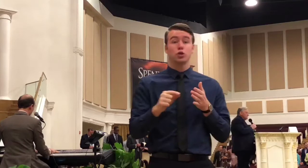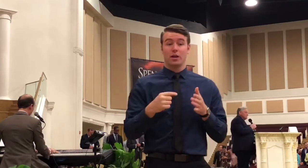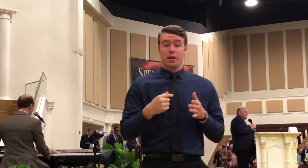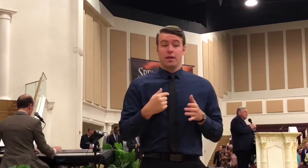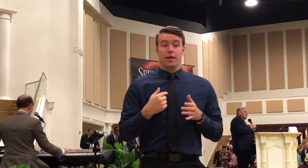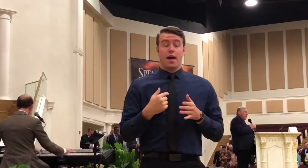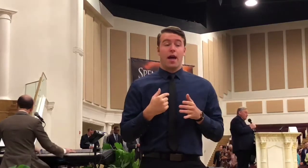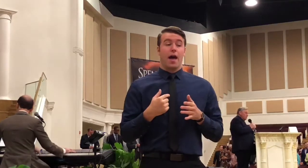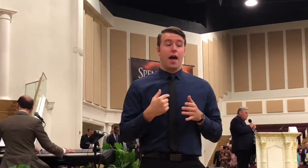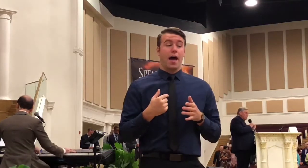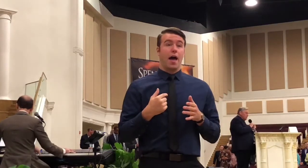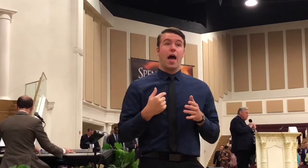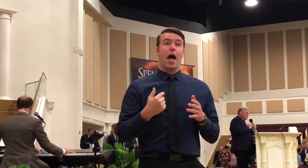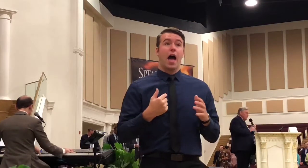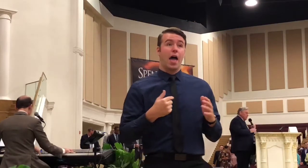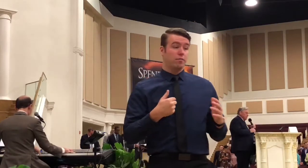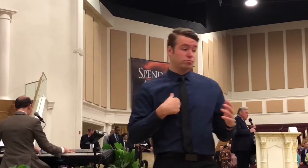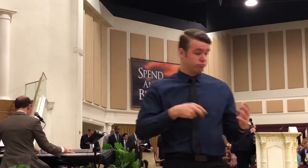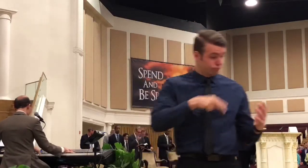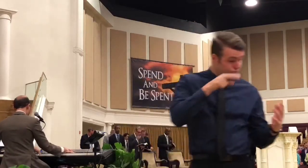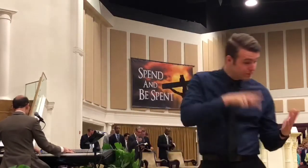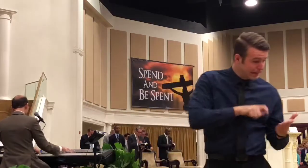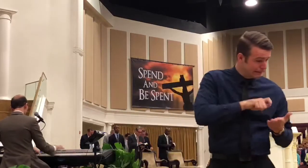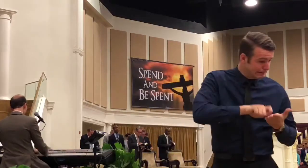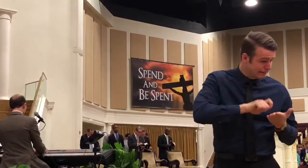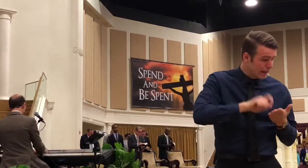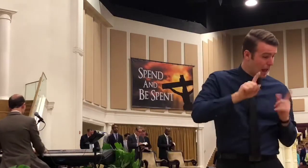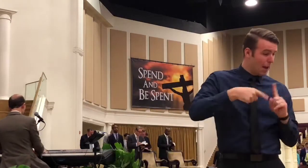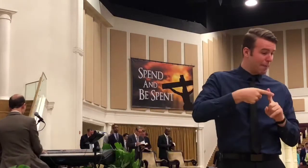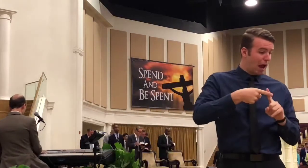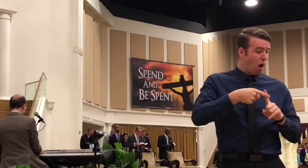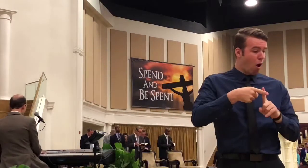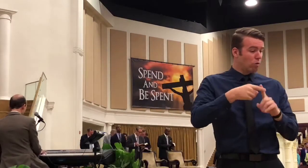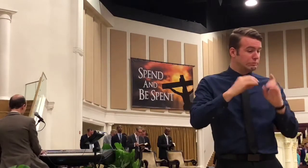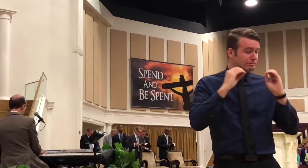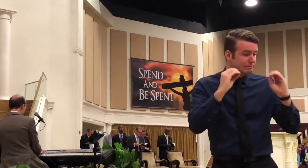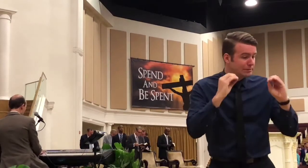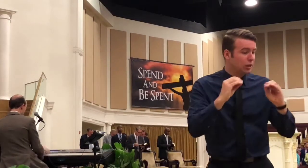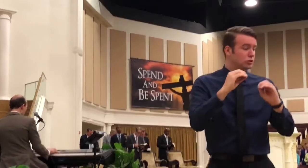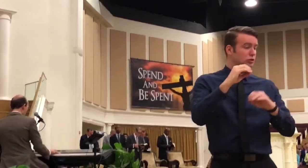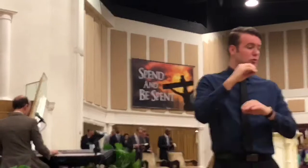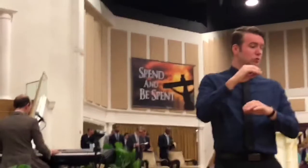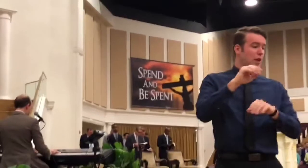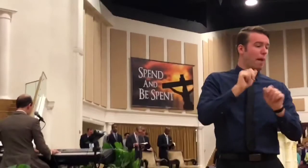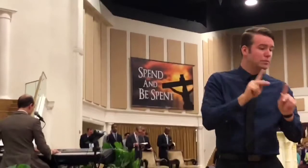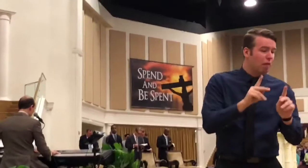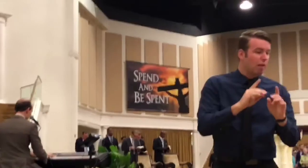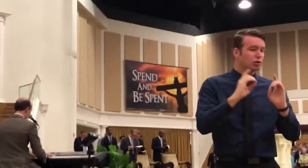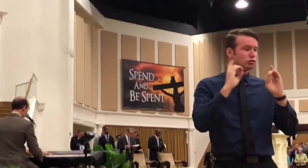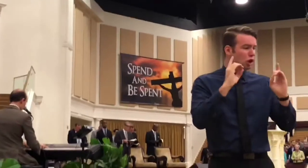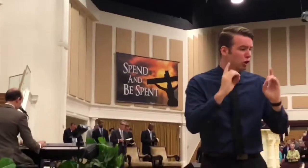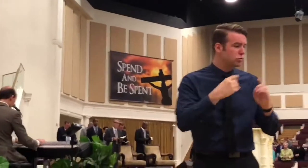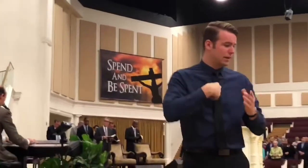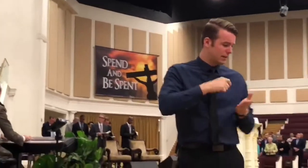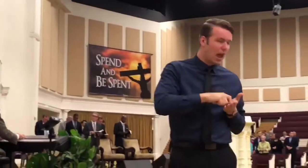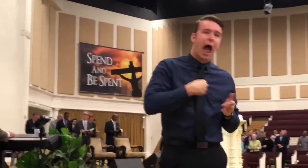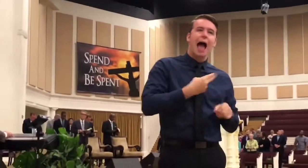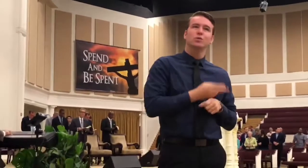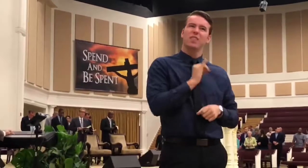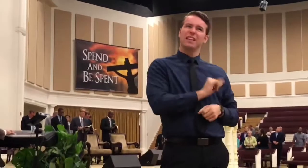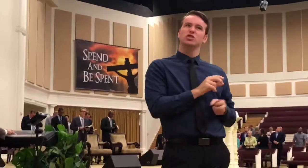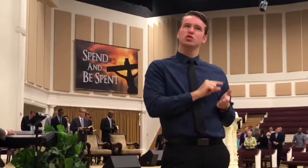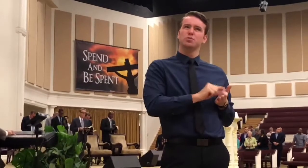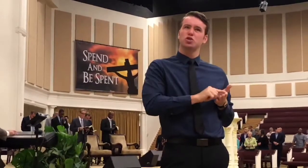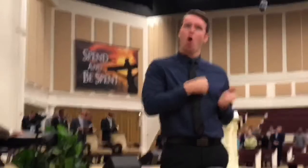writing doctrinal material, I find myself using this scripture over and over and over, but there's so